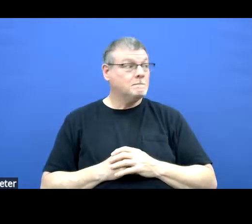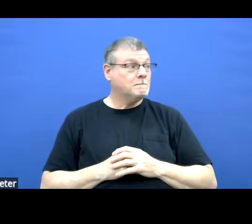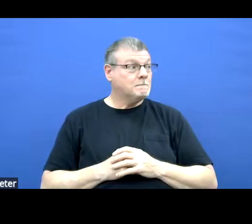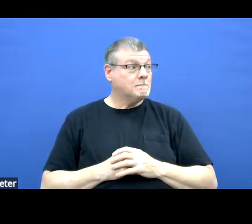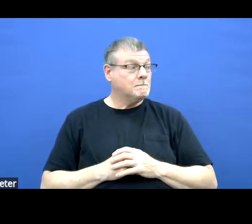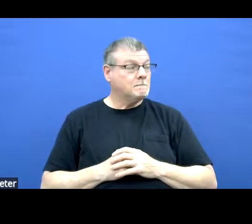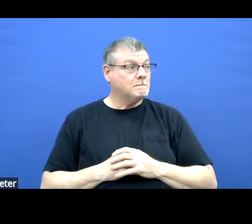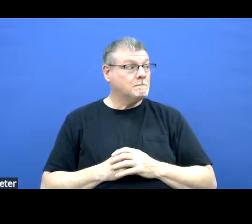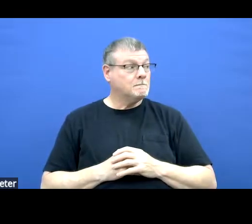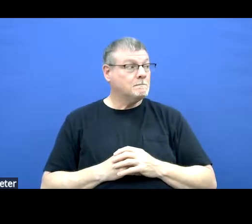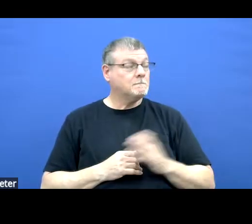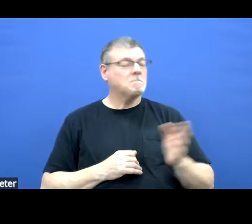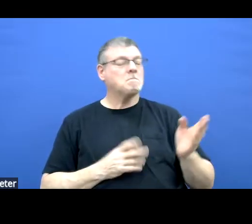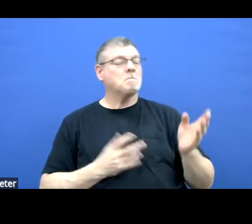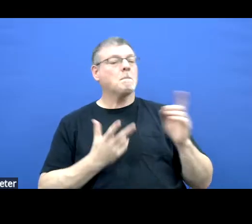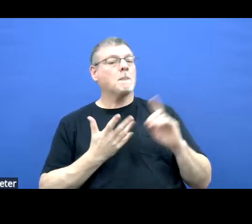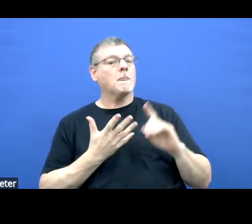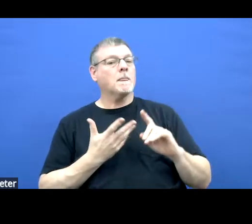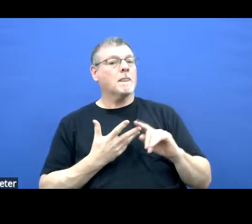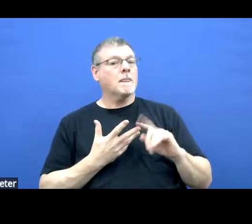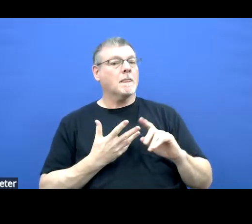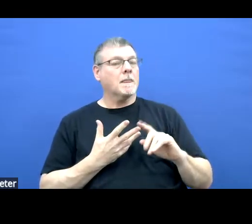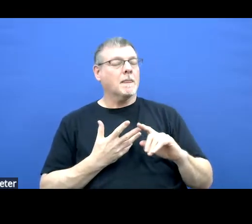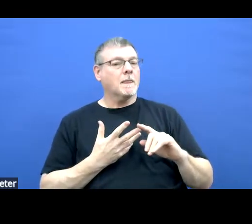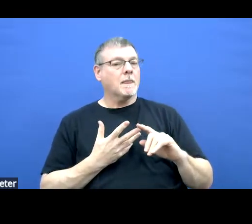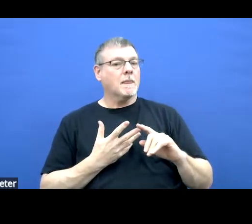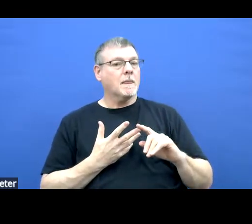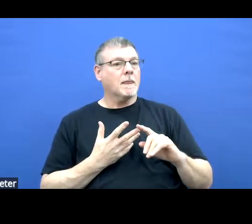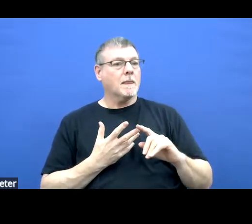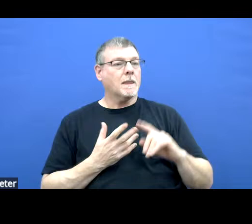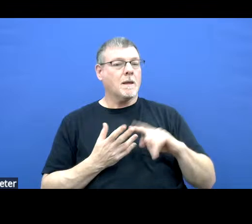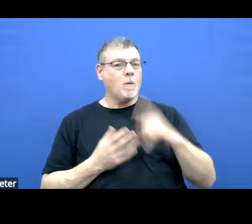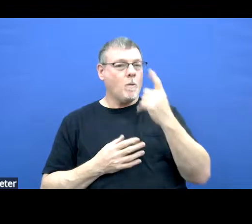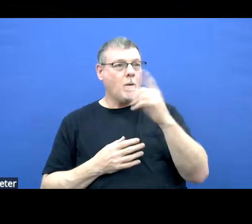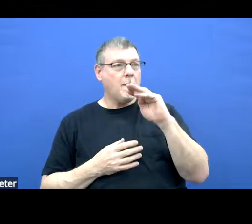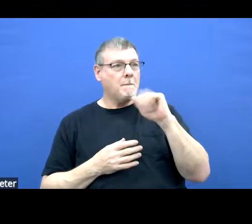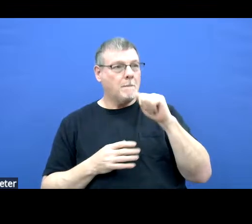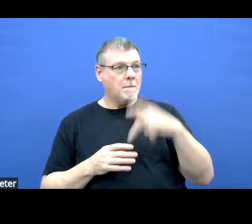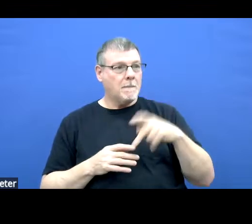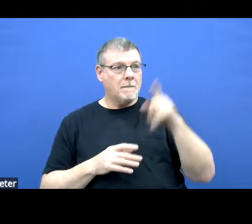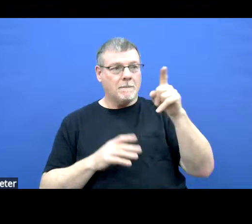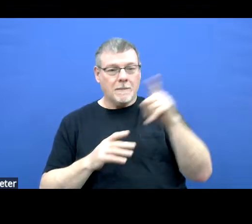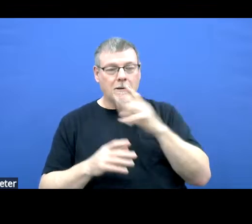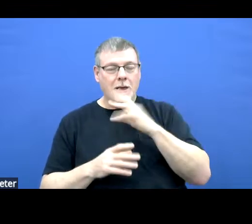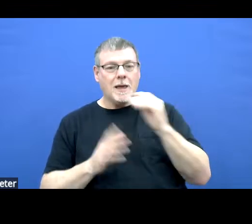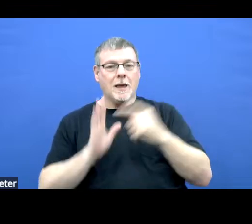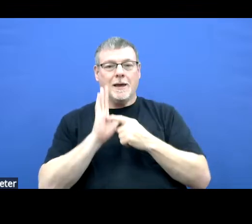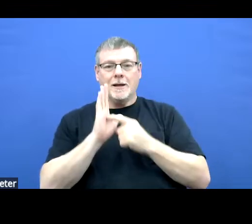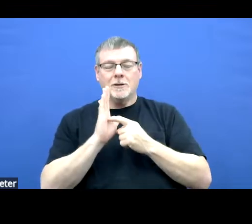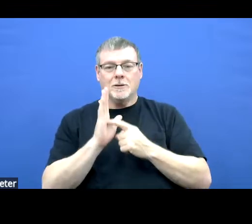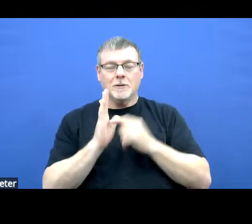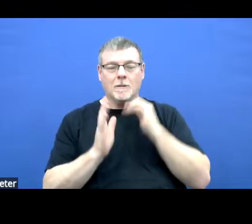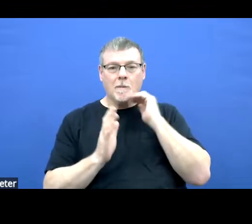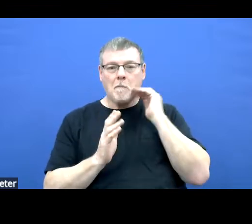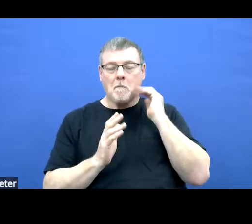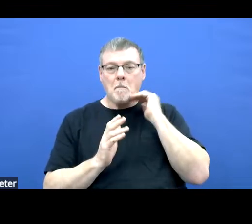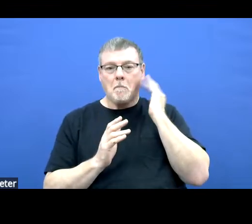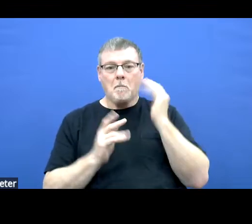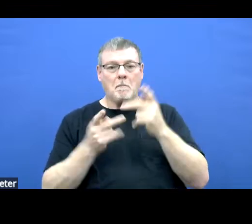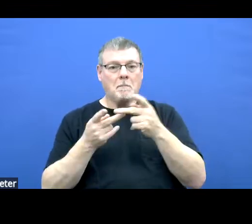So that there's one map that's in here and it shows kind of an expanded space. That's